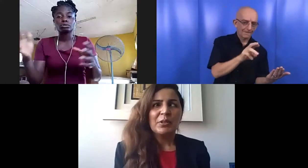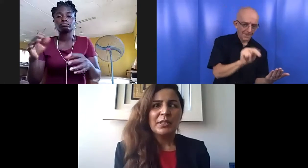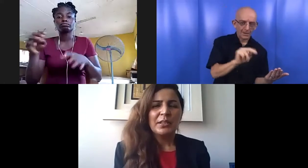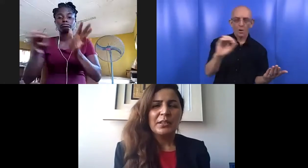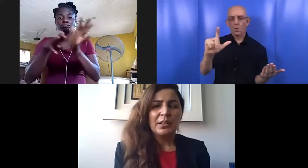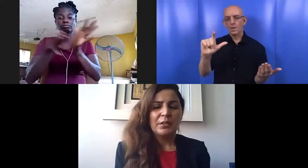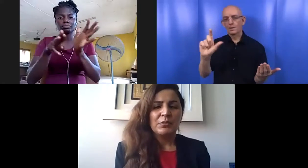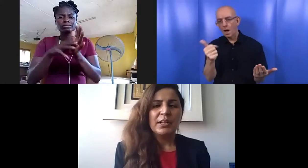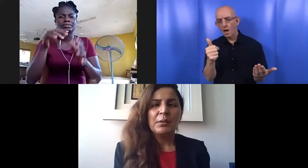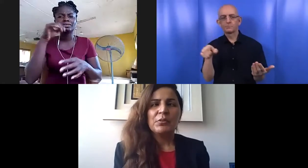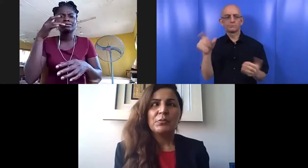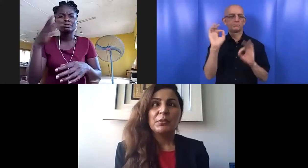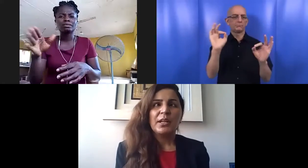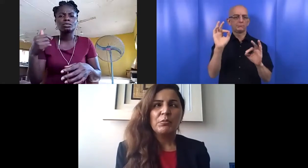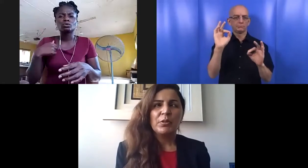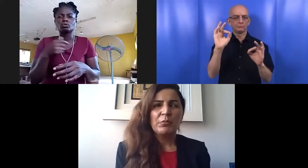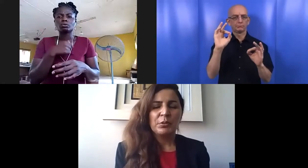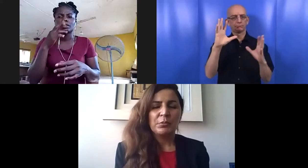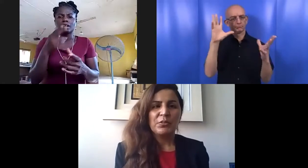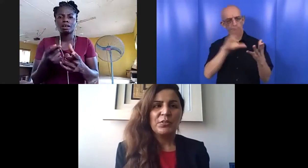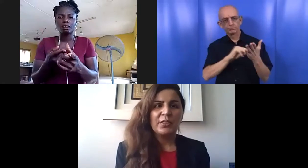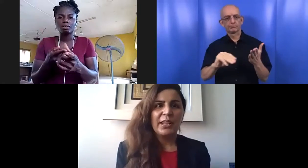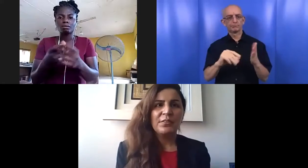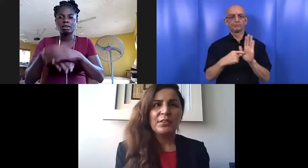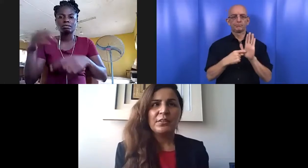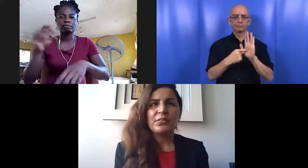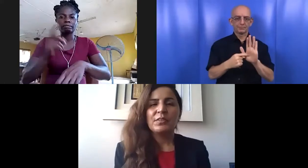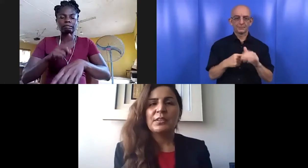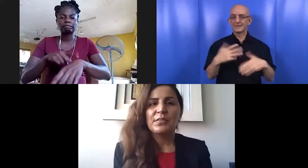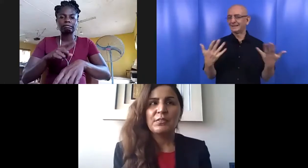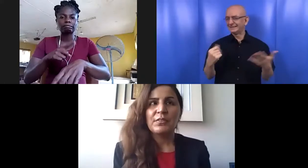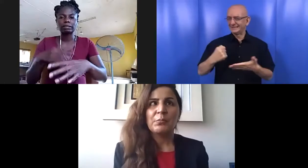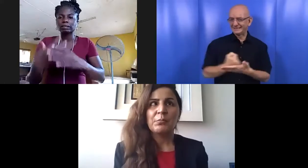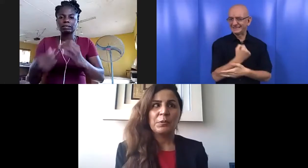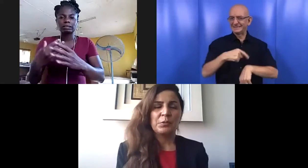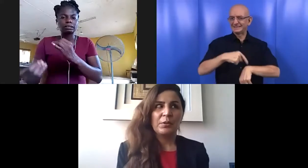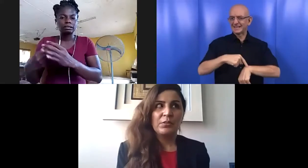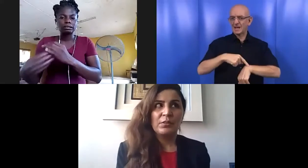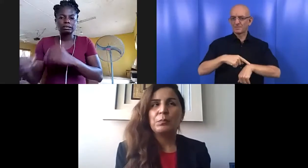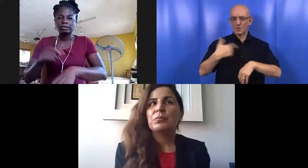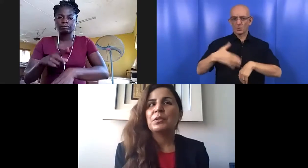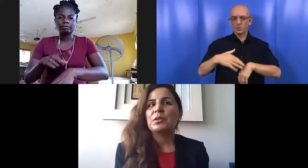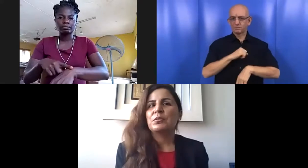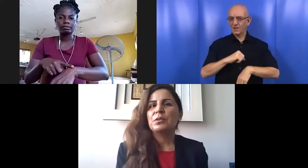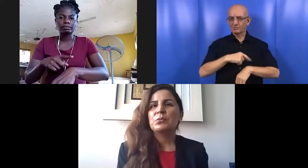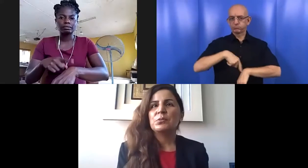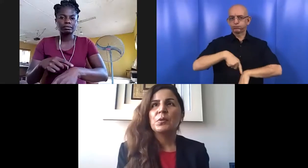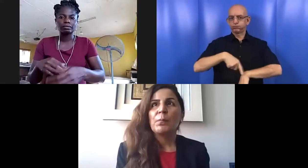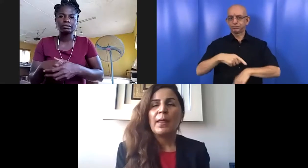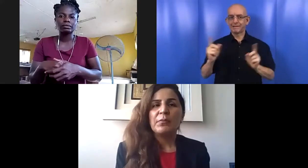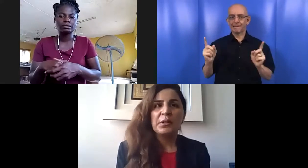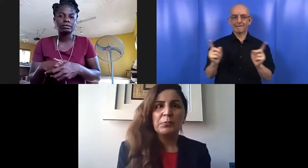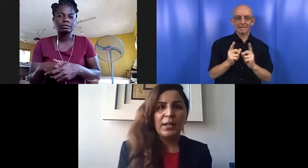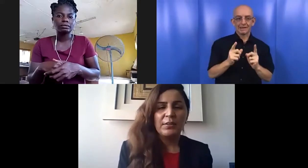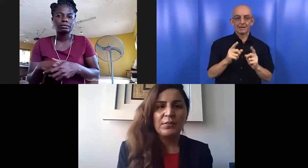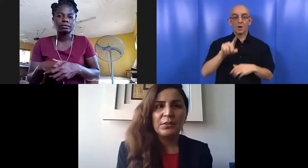Unfortunately, we are running out of time, so we won't have time for questions and answers. We received some good questions, but we are not going to